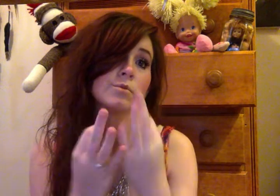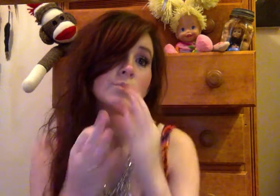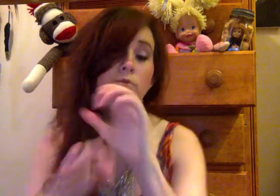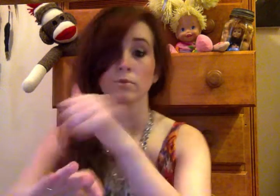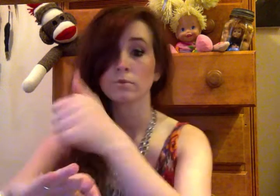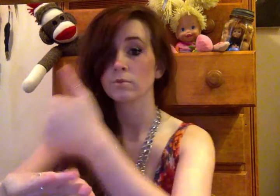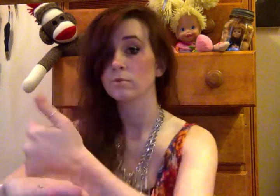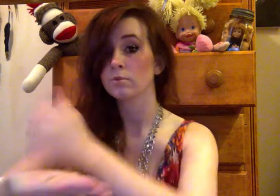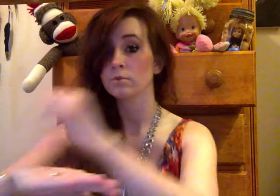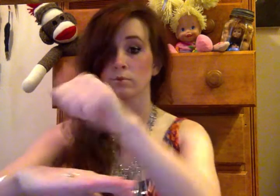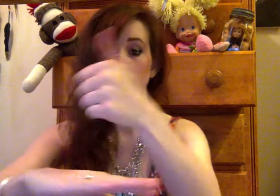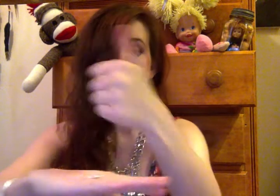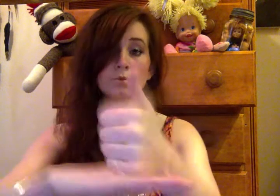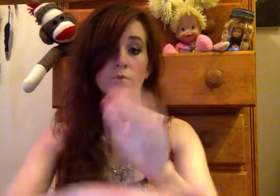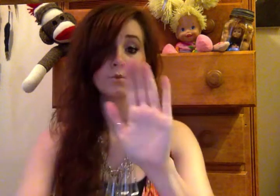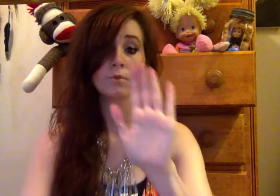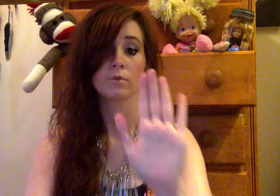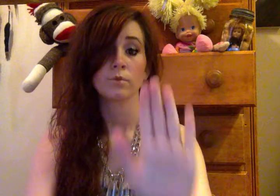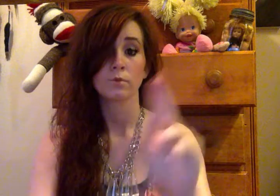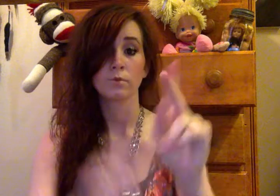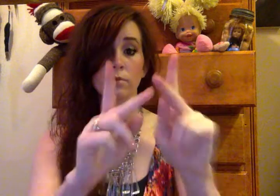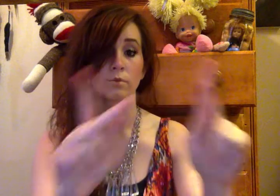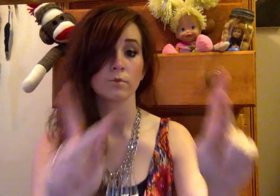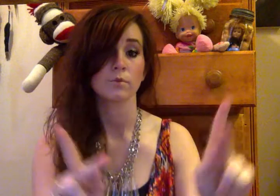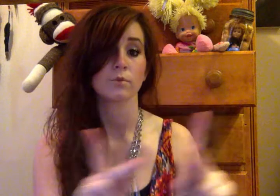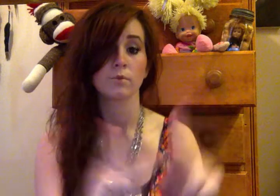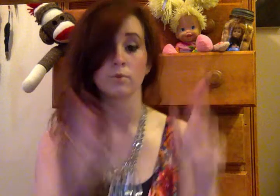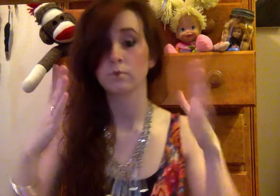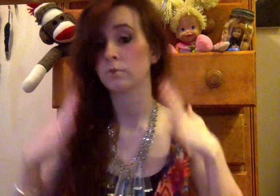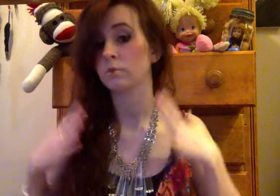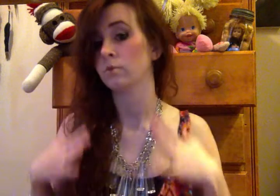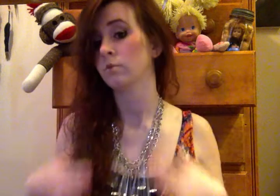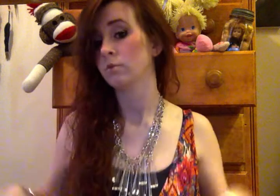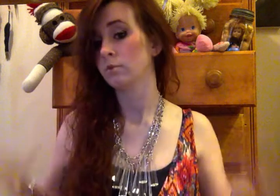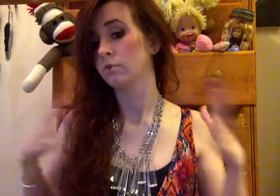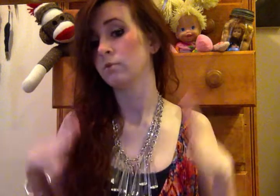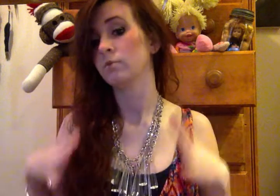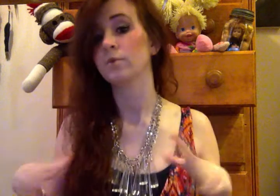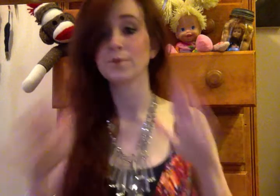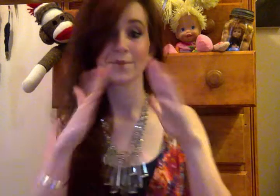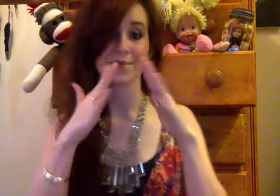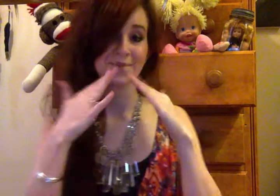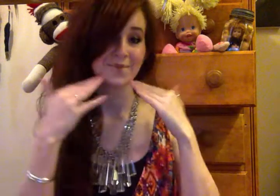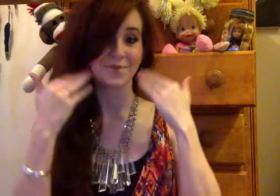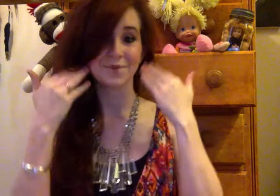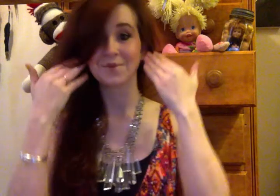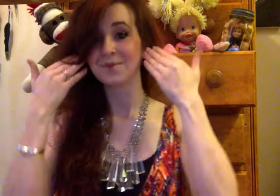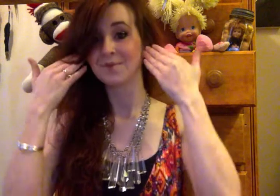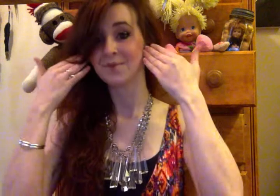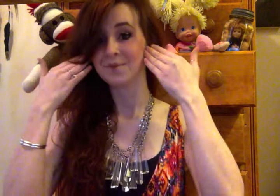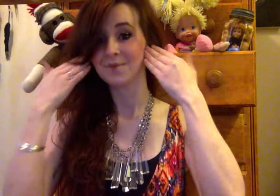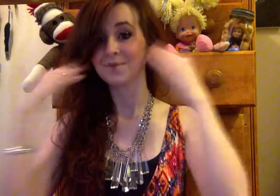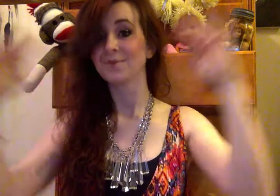purses, gather your braces Throw on your dress and put on your tall faces Everyone